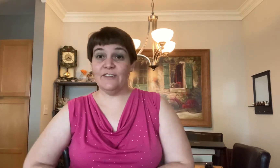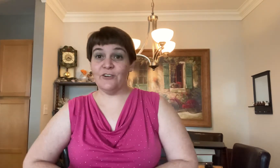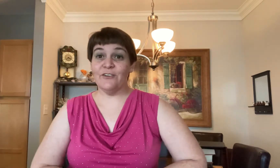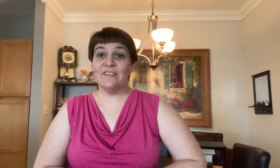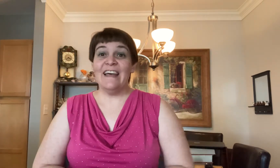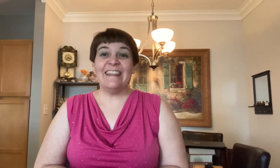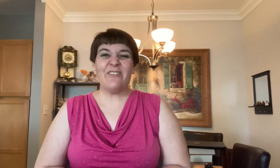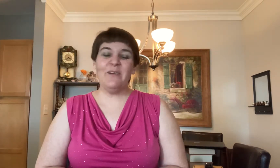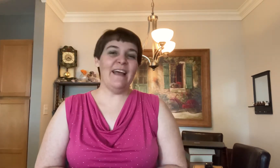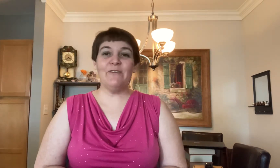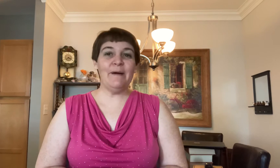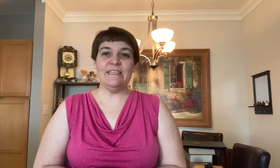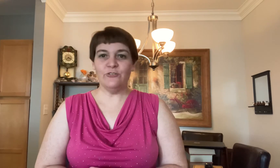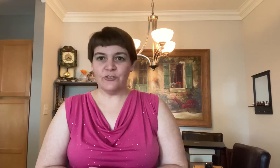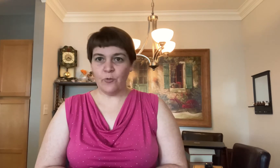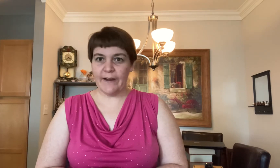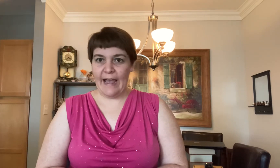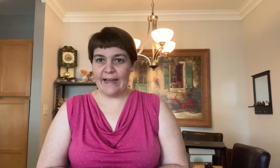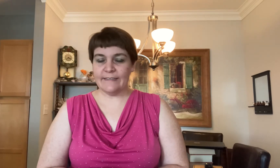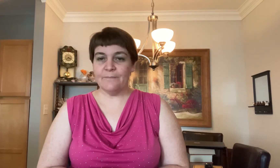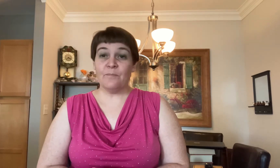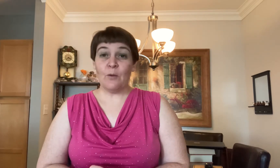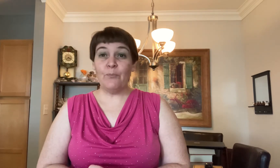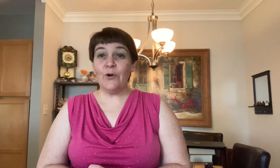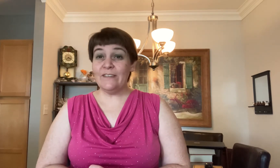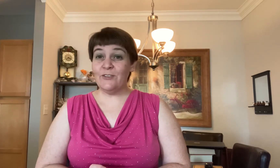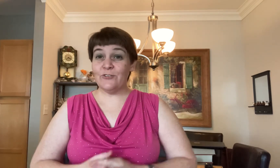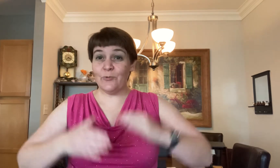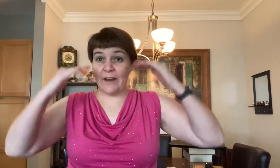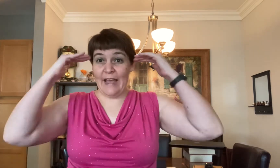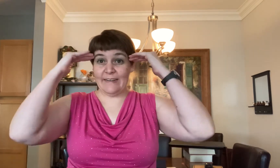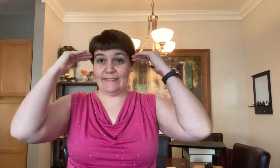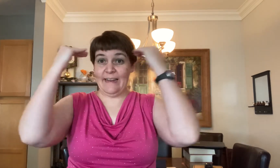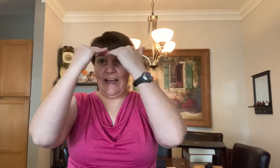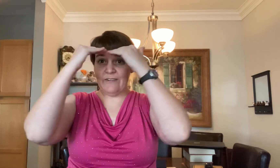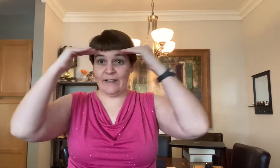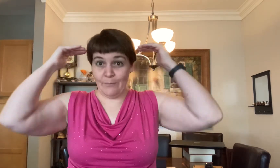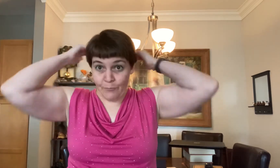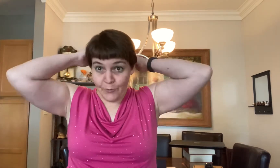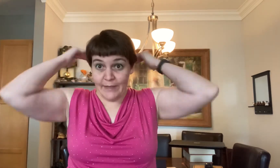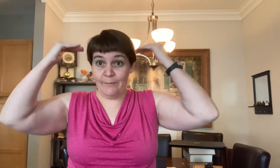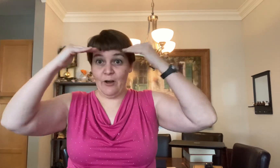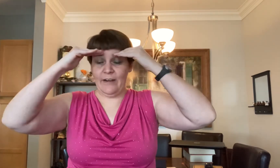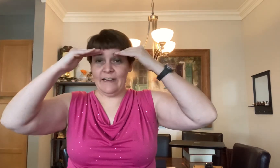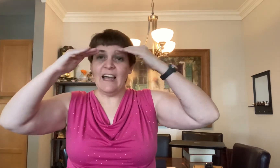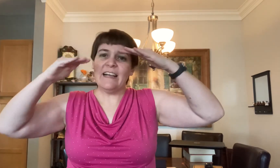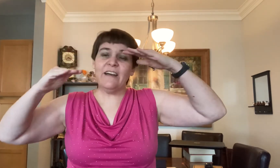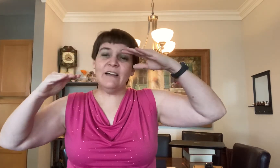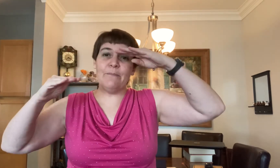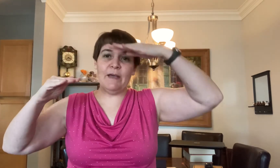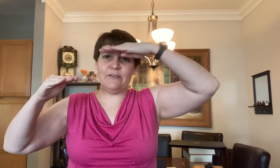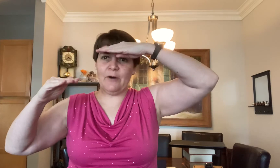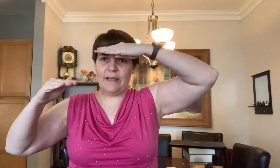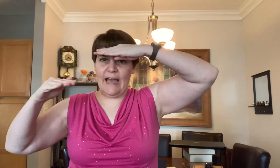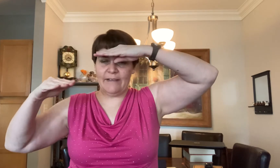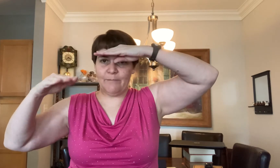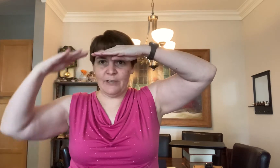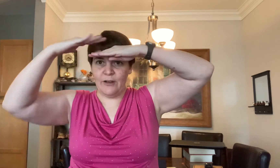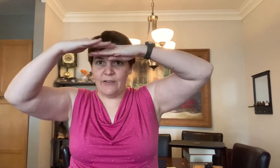girls, that's when everybody used to wear hats. Boys used to wear hats that had like a brim on it, kind of like a baseball cap. You know, that has